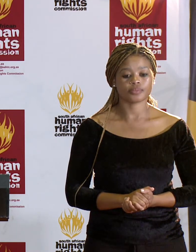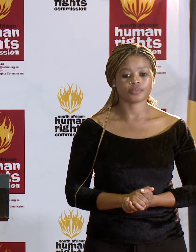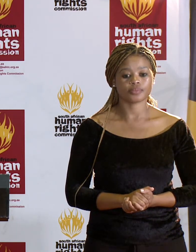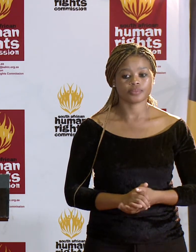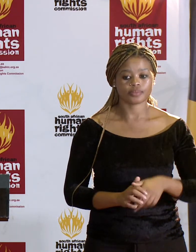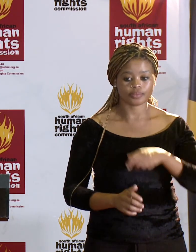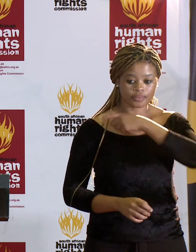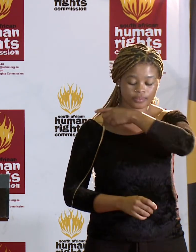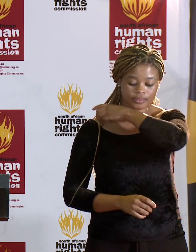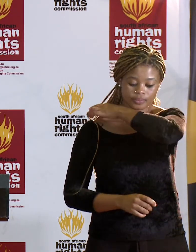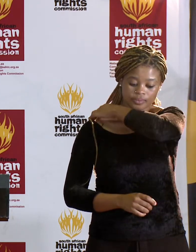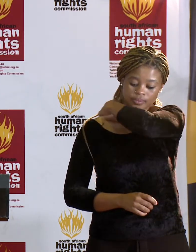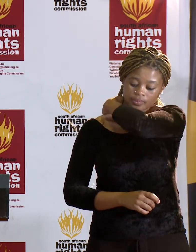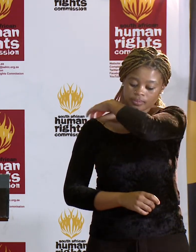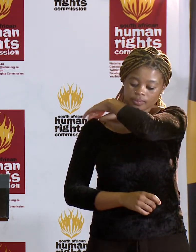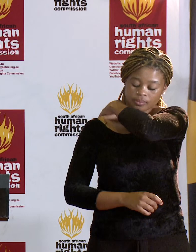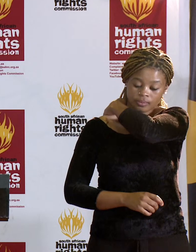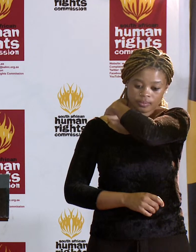Diatakhuzisa.